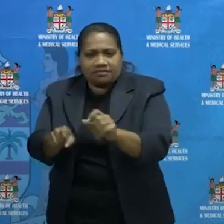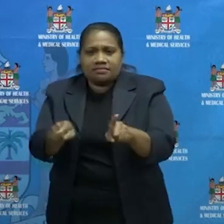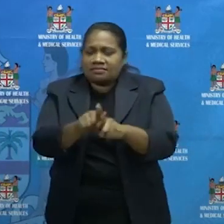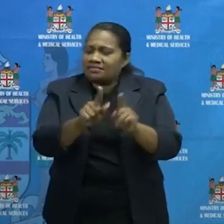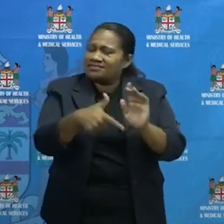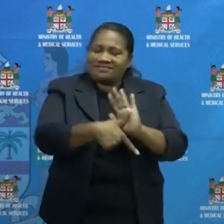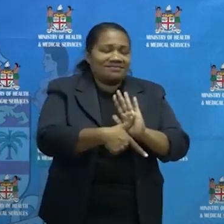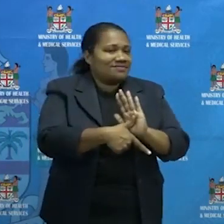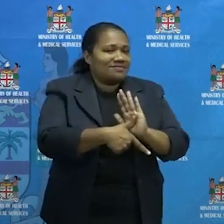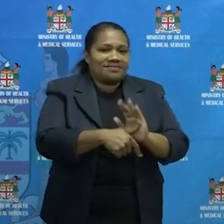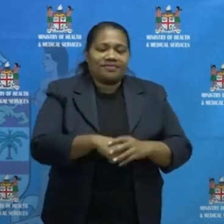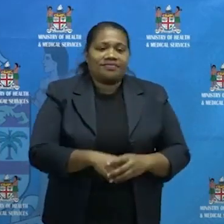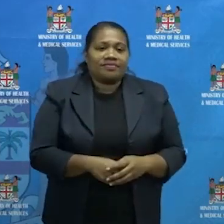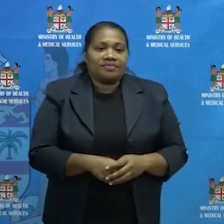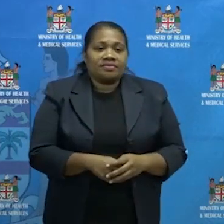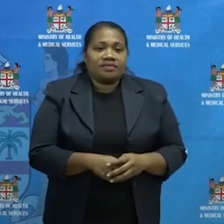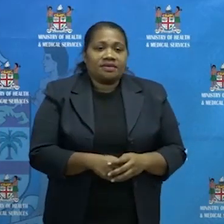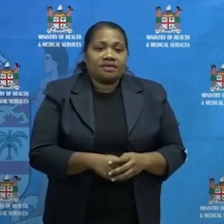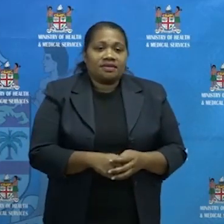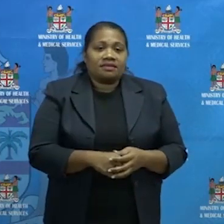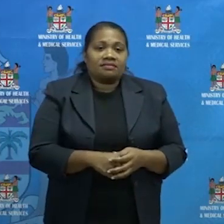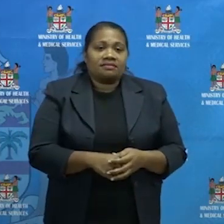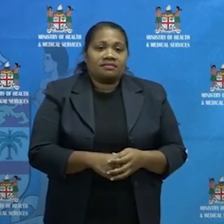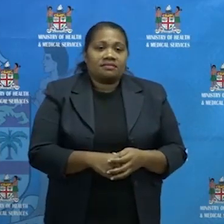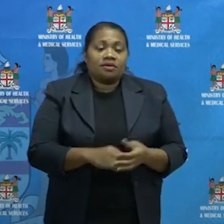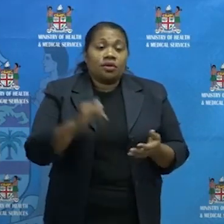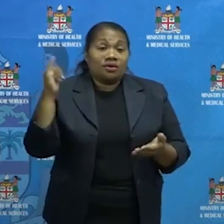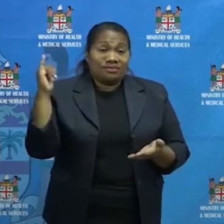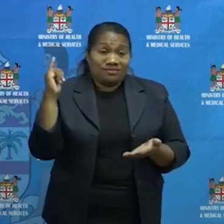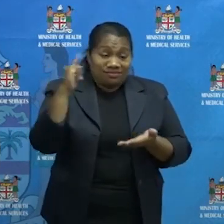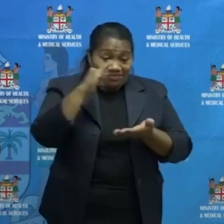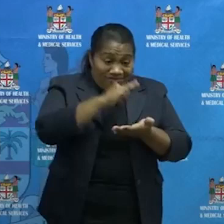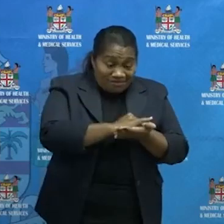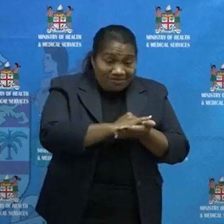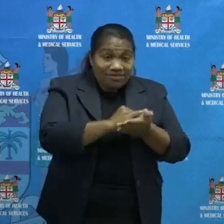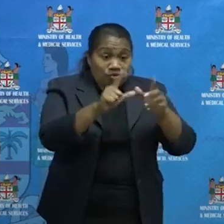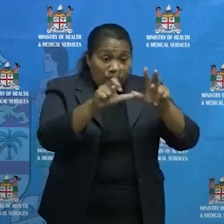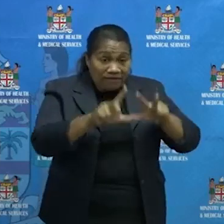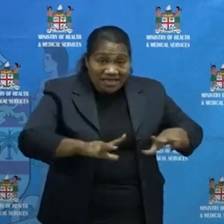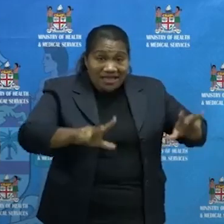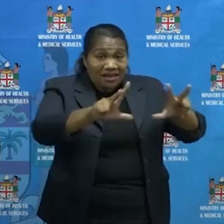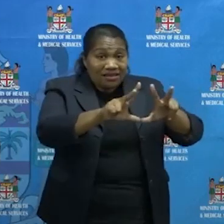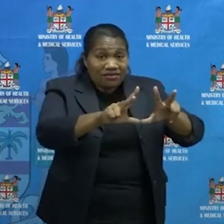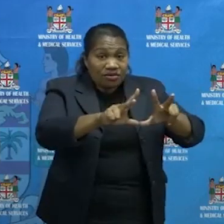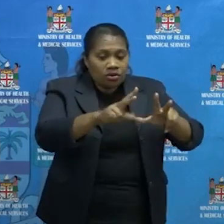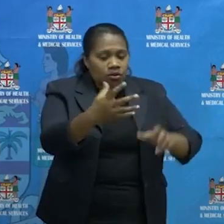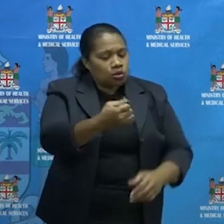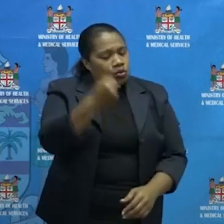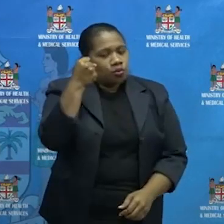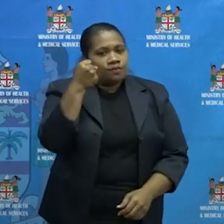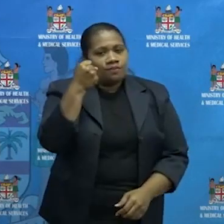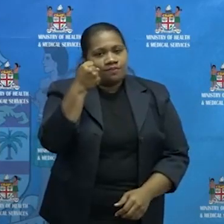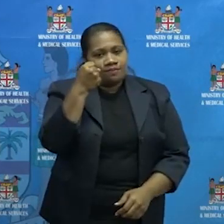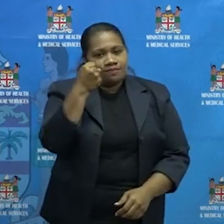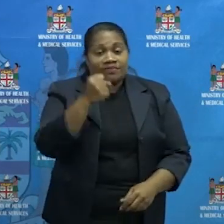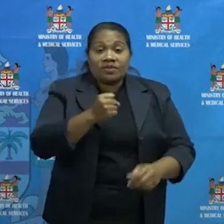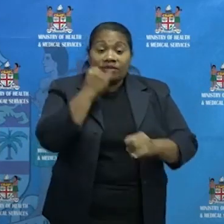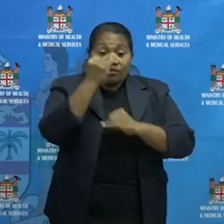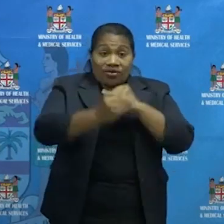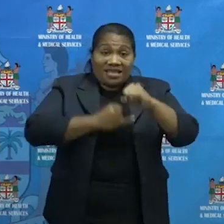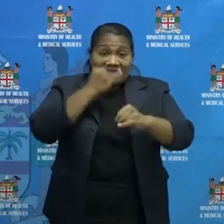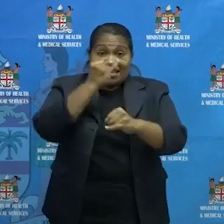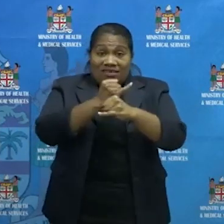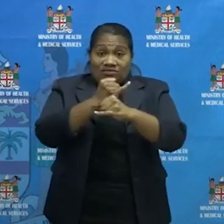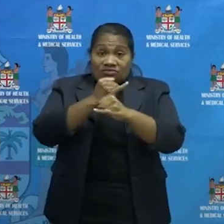Domestic travel flights off Viti Levu have also been suspended. As for international flights,